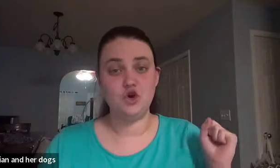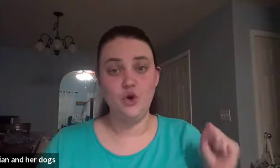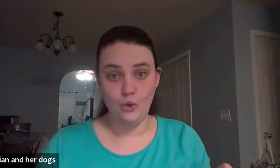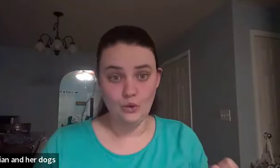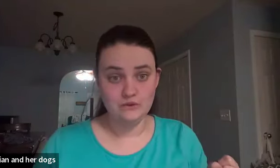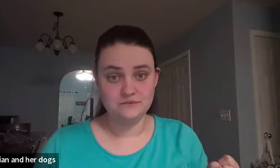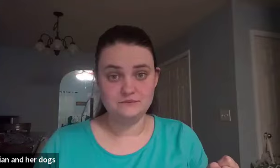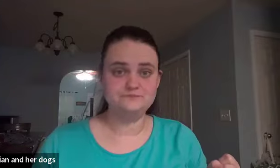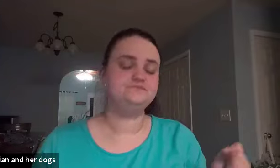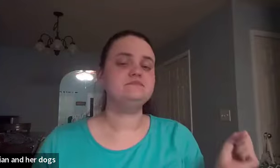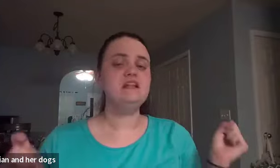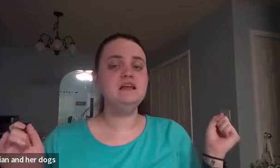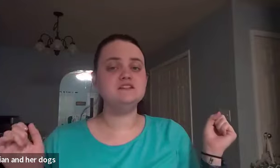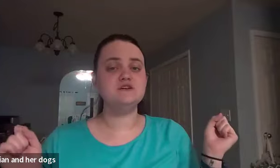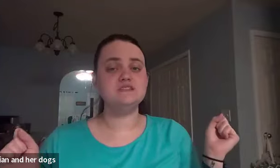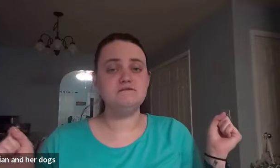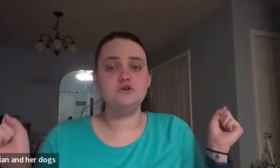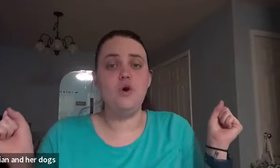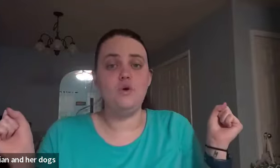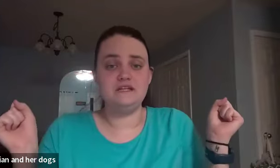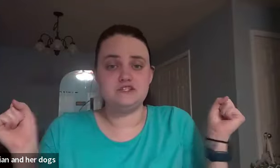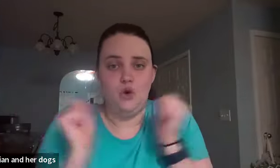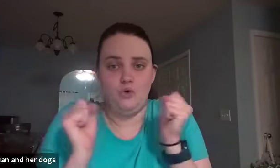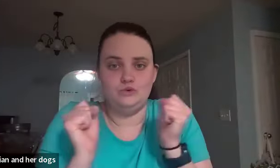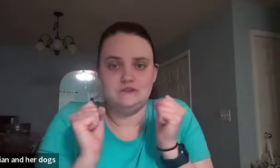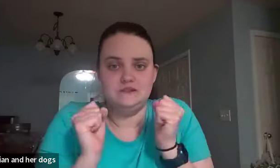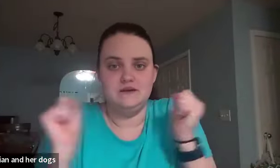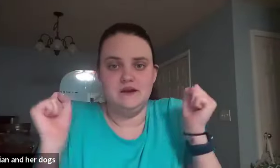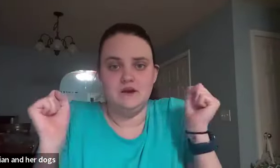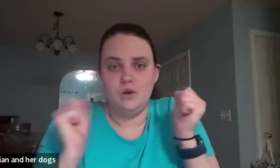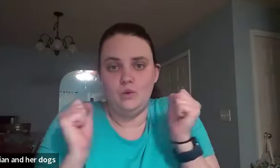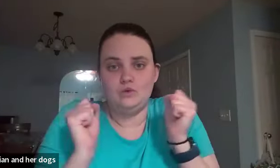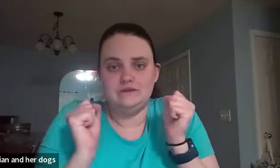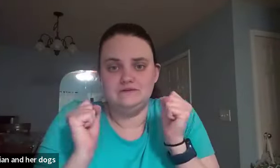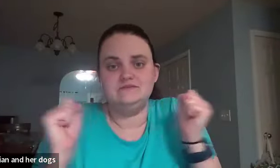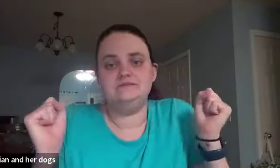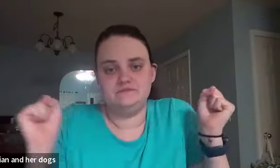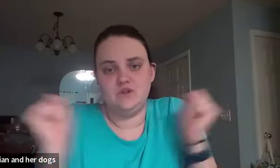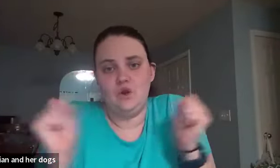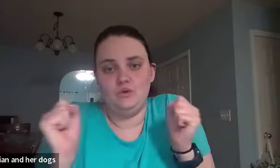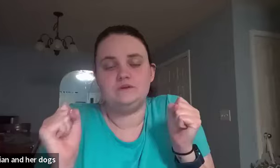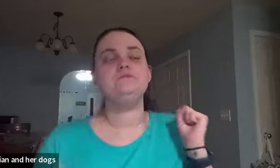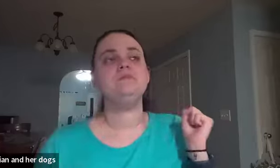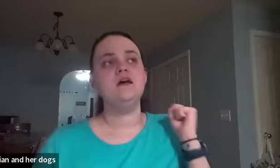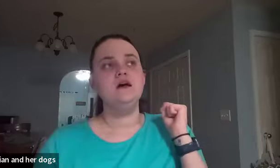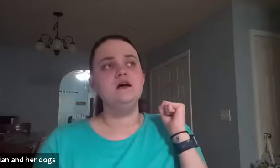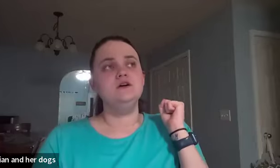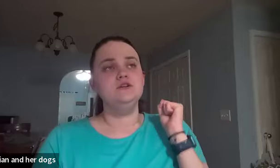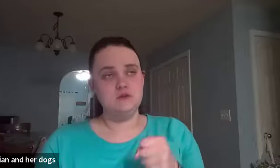for cold. And so the sign for cold is cold. Cold. Cold. You